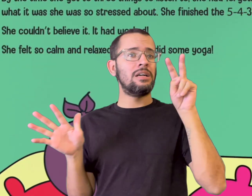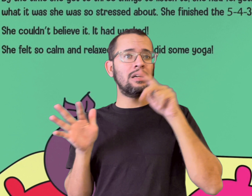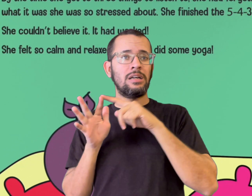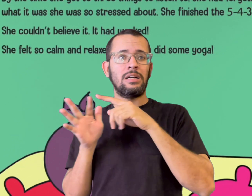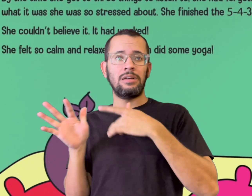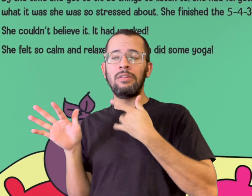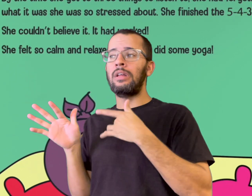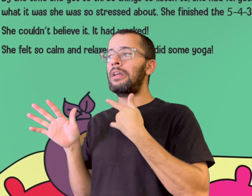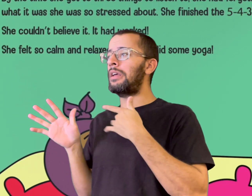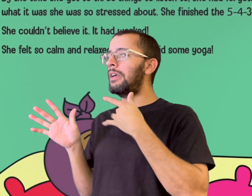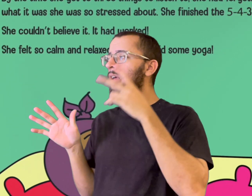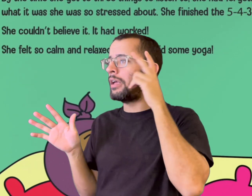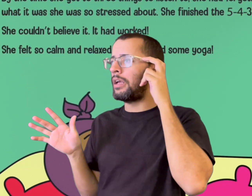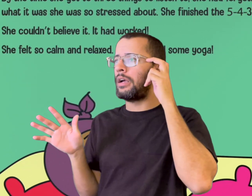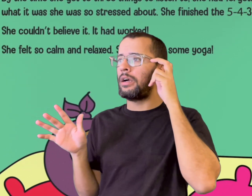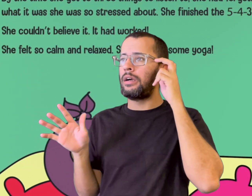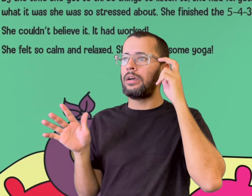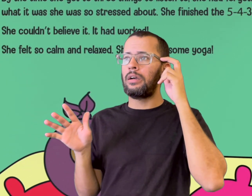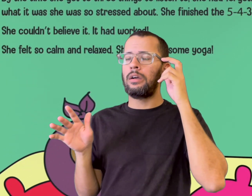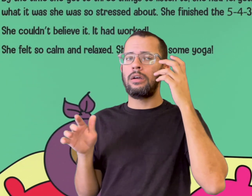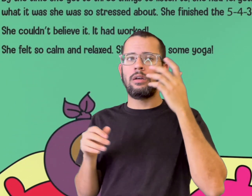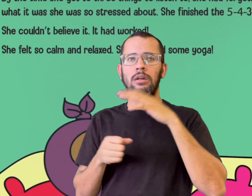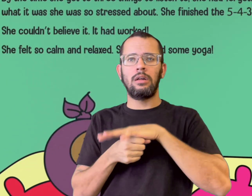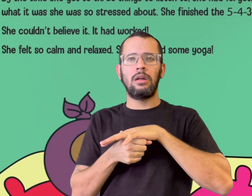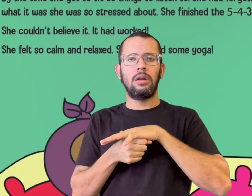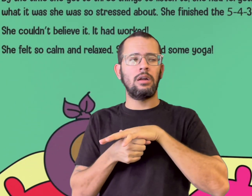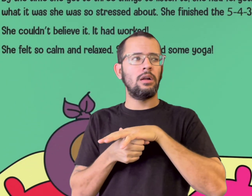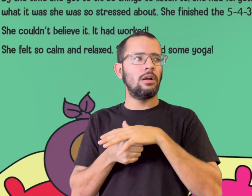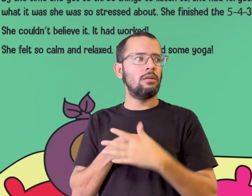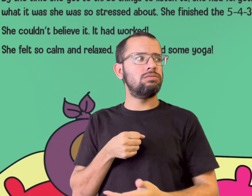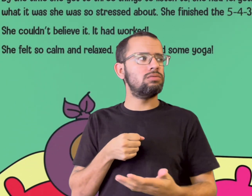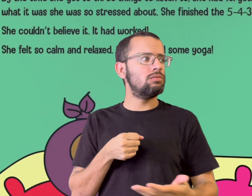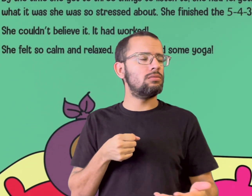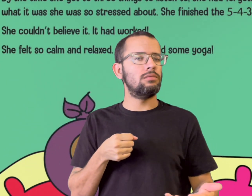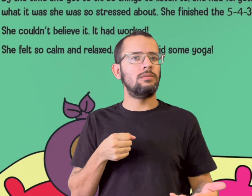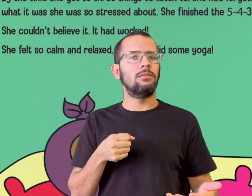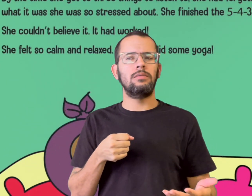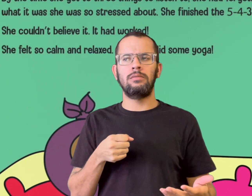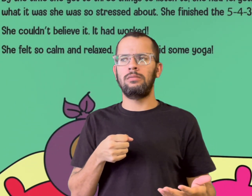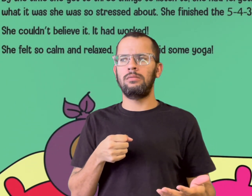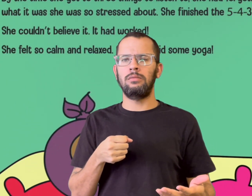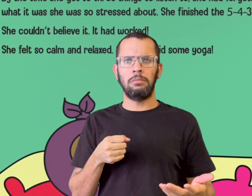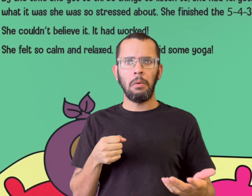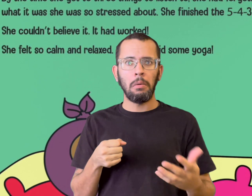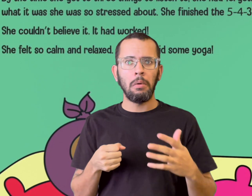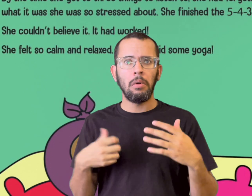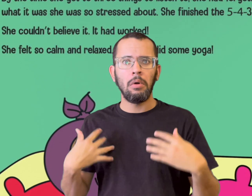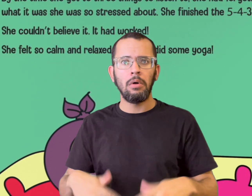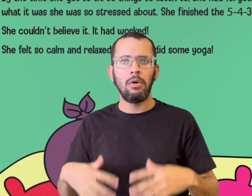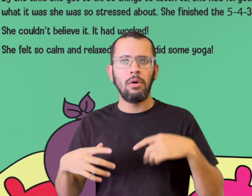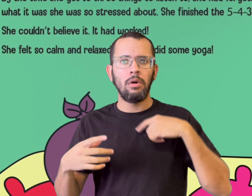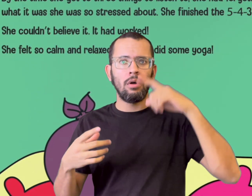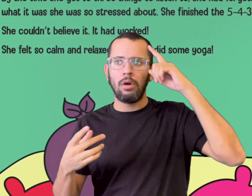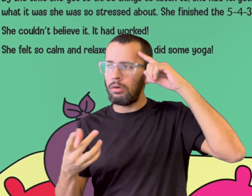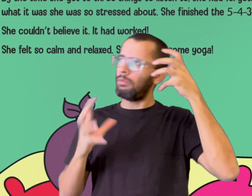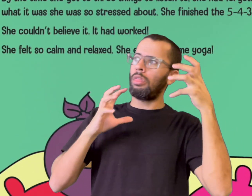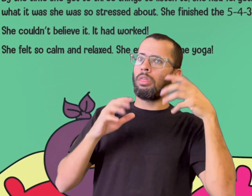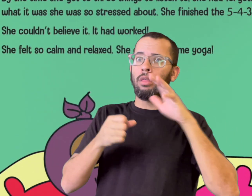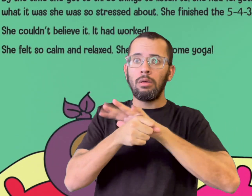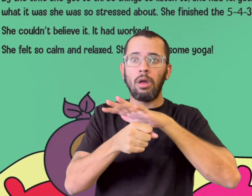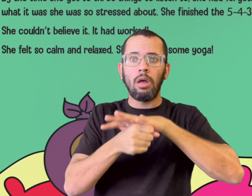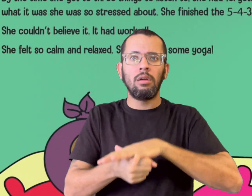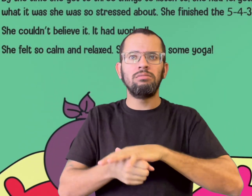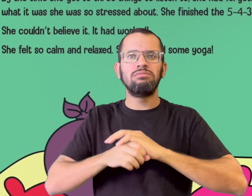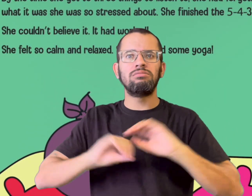By the time she got to 3 things to listen to, she had forgotten what she was so stressed about. She finished the 5, 4, 3,